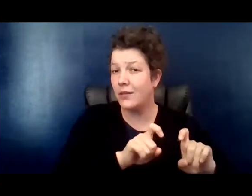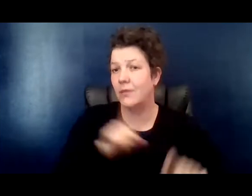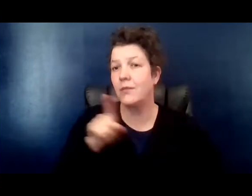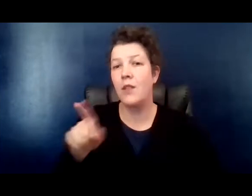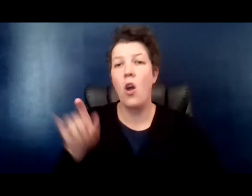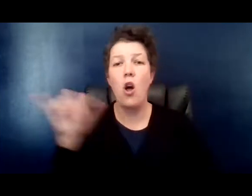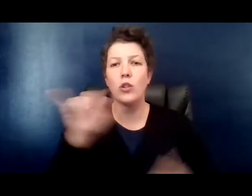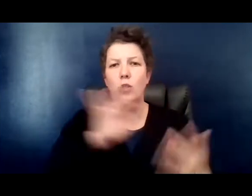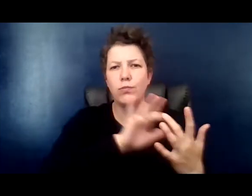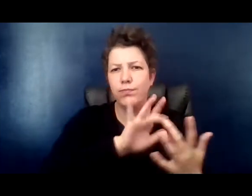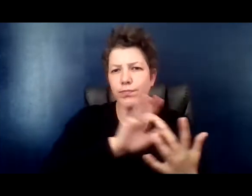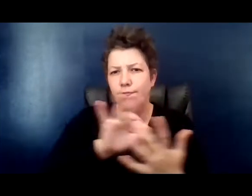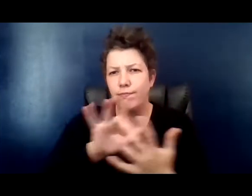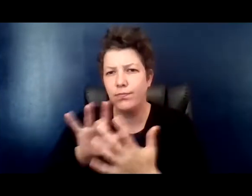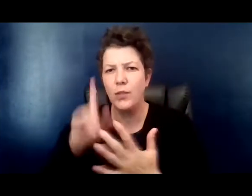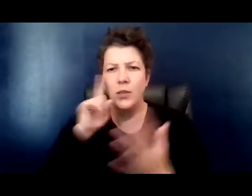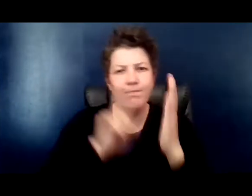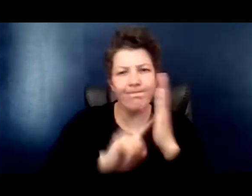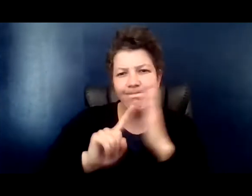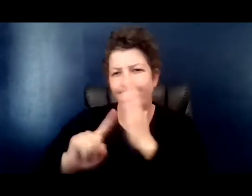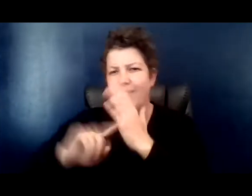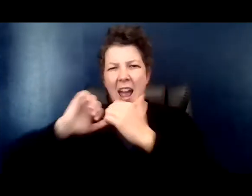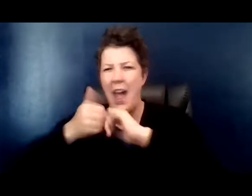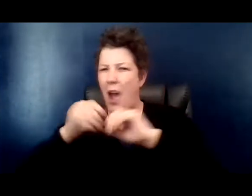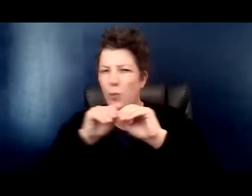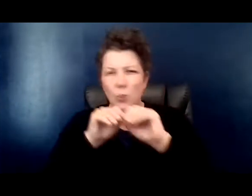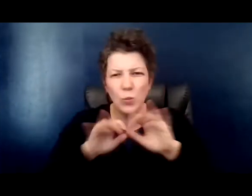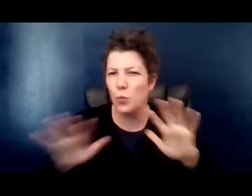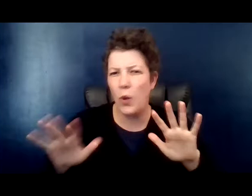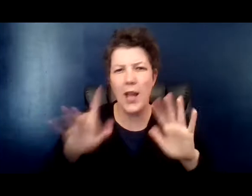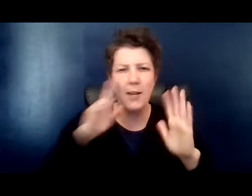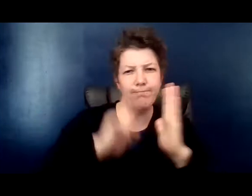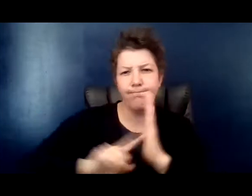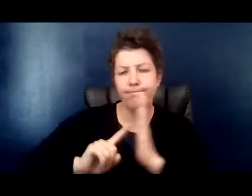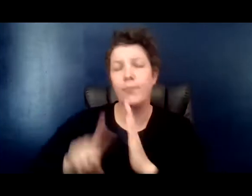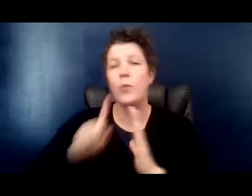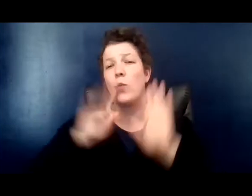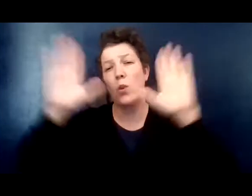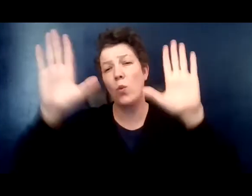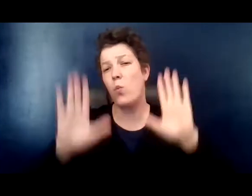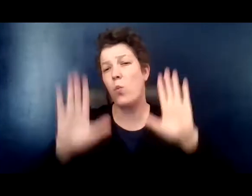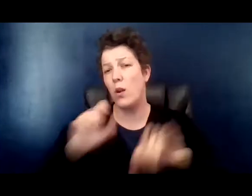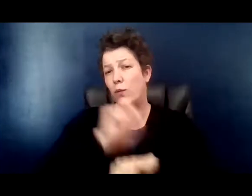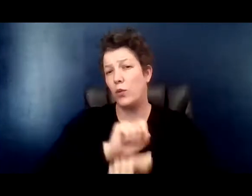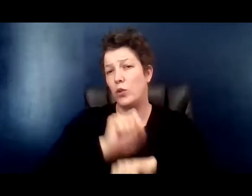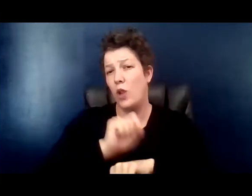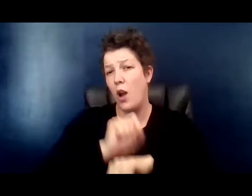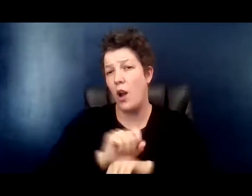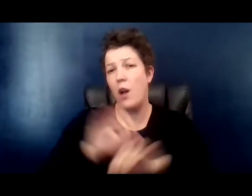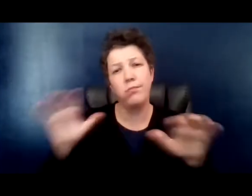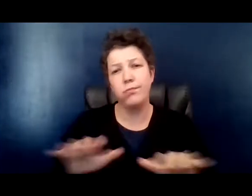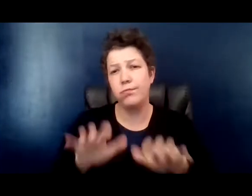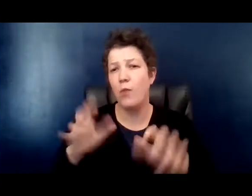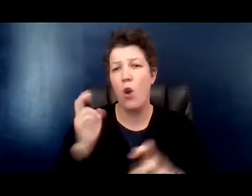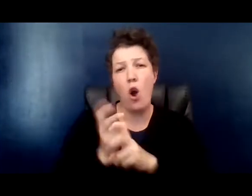the people that Becky's brought back out of retirement or whatever have done a phenomenal job of contact tracing. And we look forward